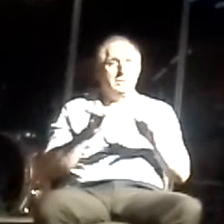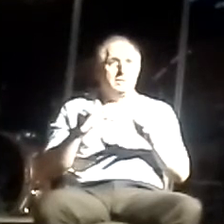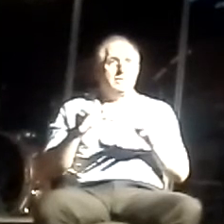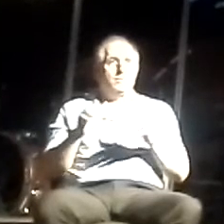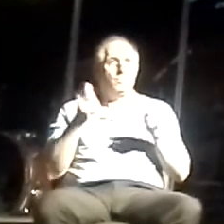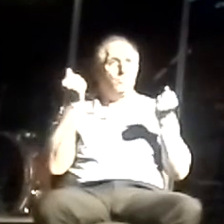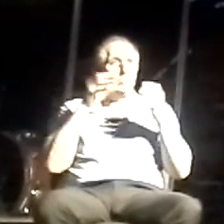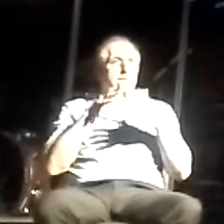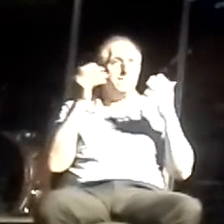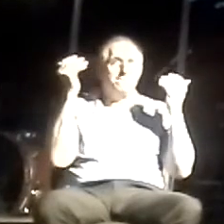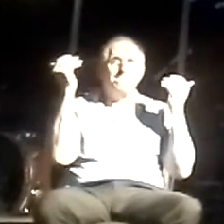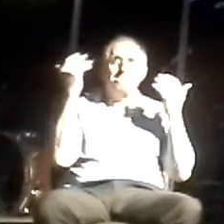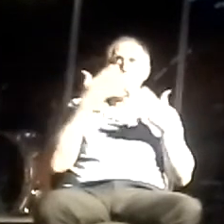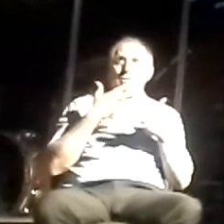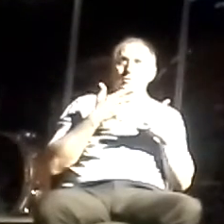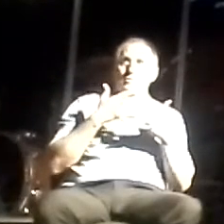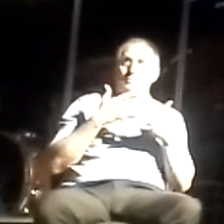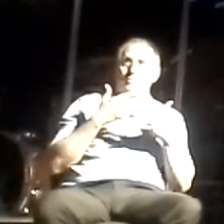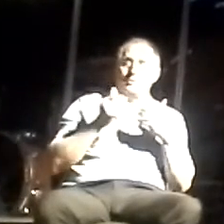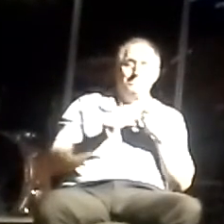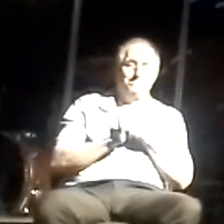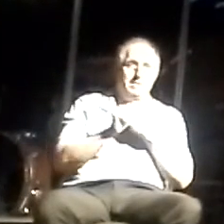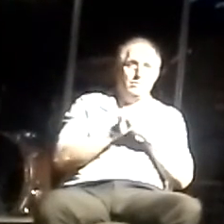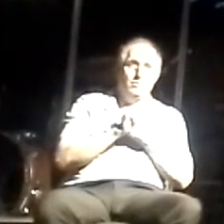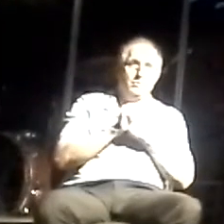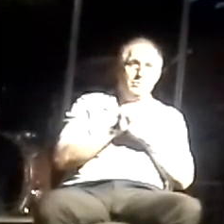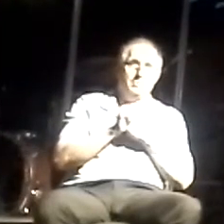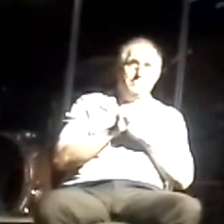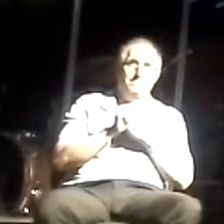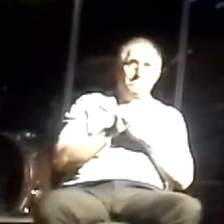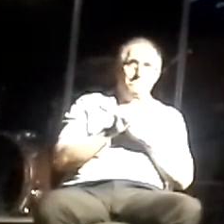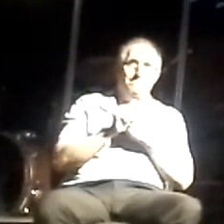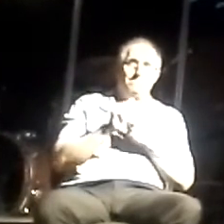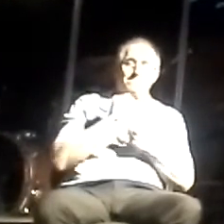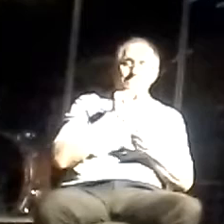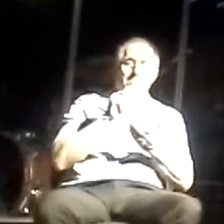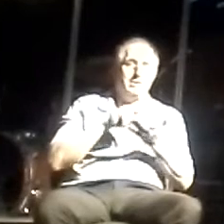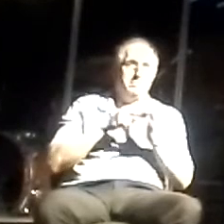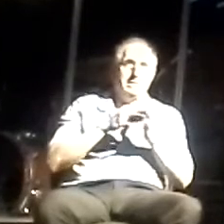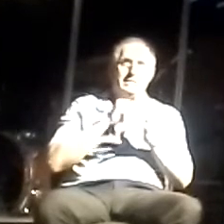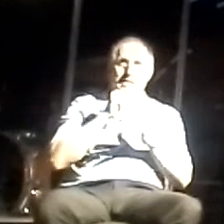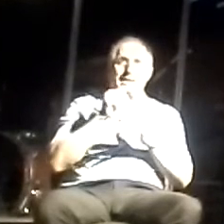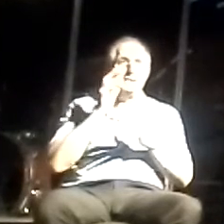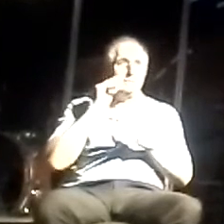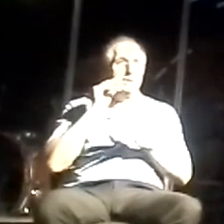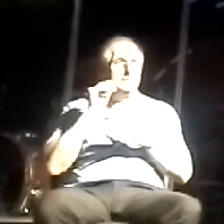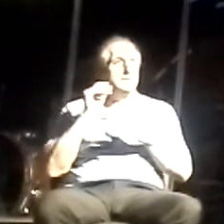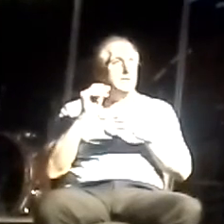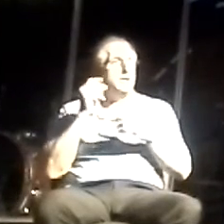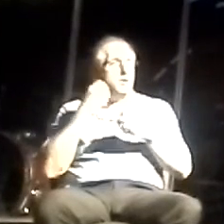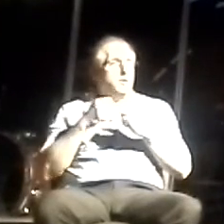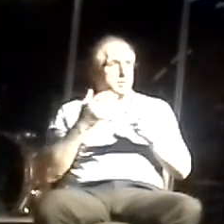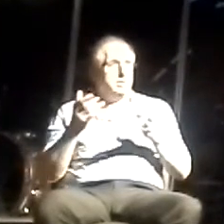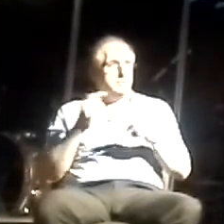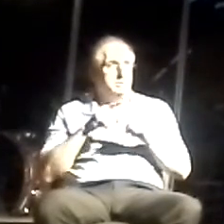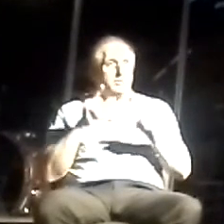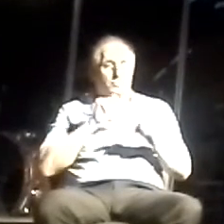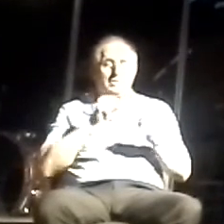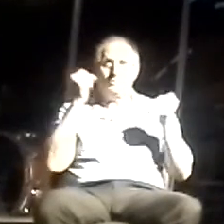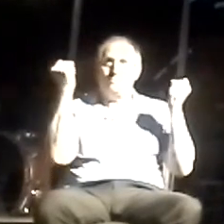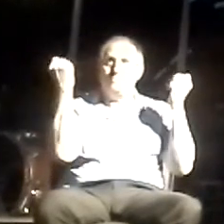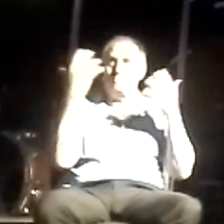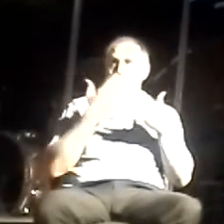fear of harm. Notice it doesn't say you won't have to go through some difficult things, but you won't have to fear it.